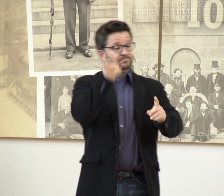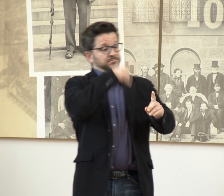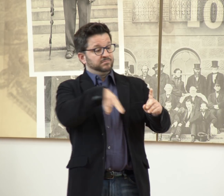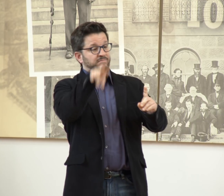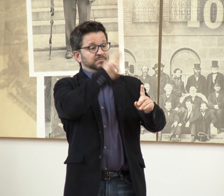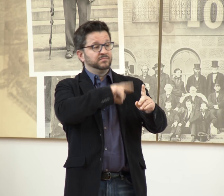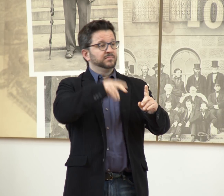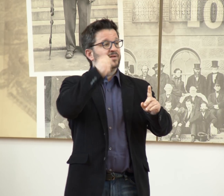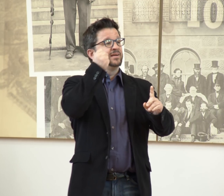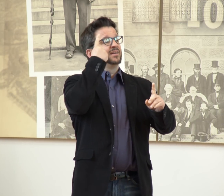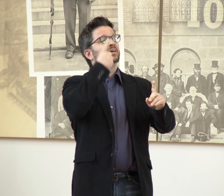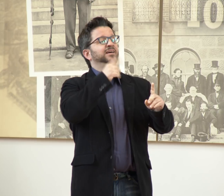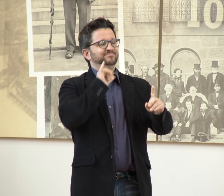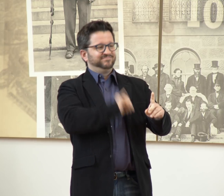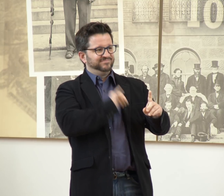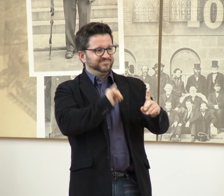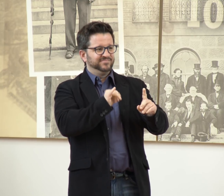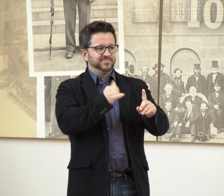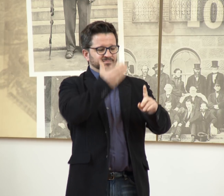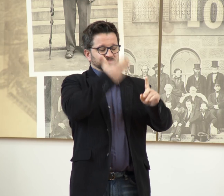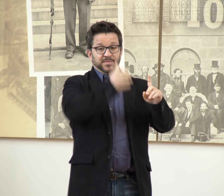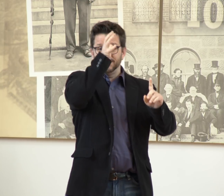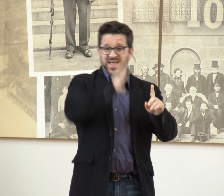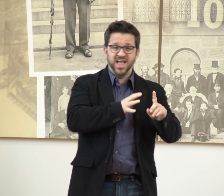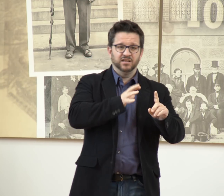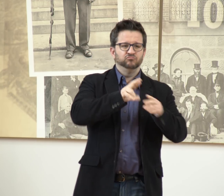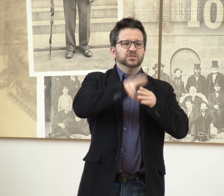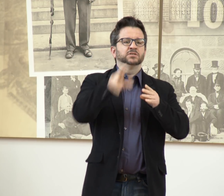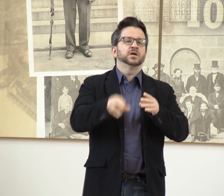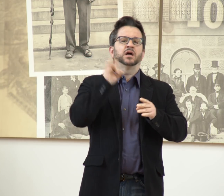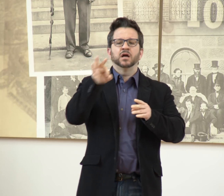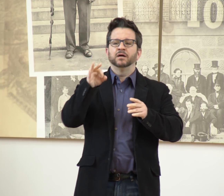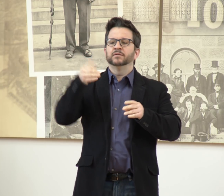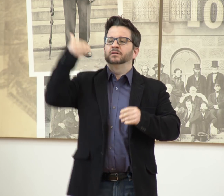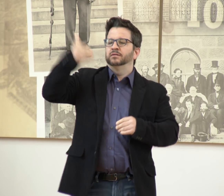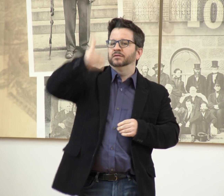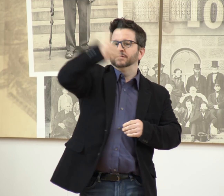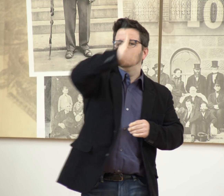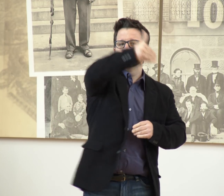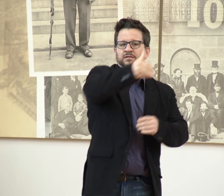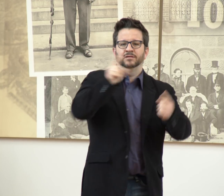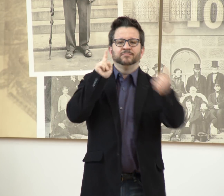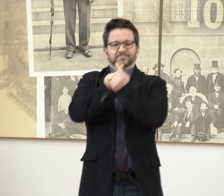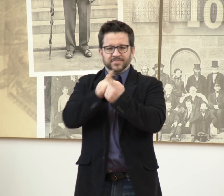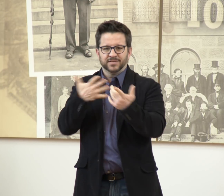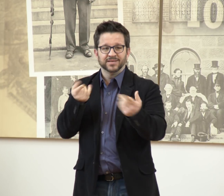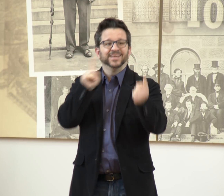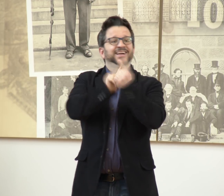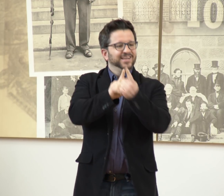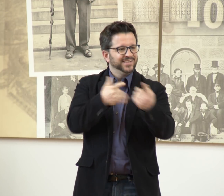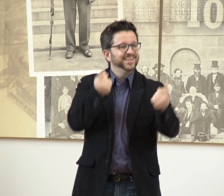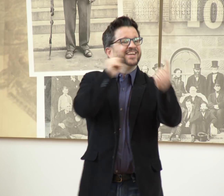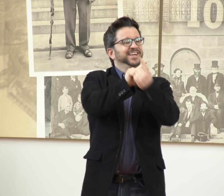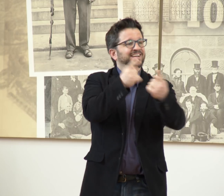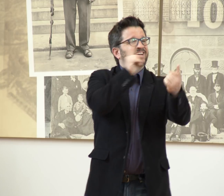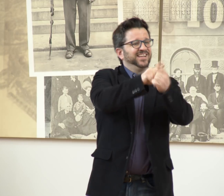Our relationship was more of one of my getting to know the man a little bit as a result of infrequent meetings